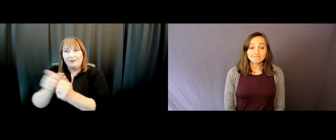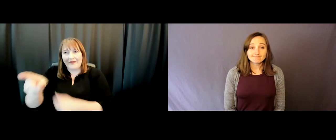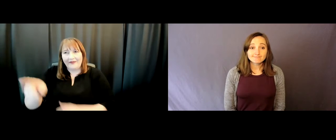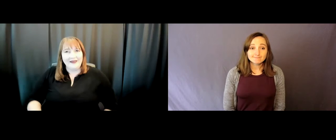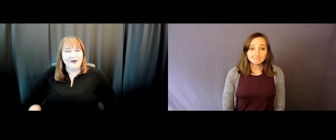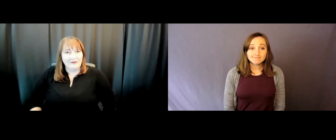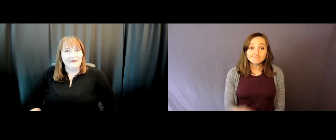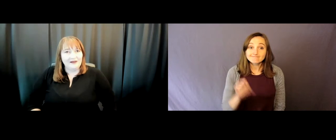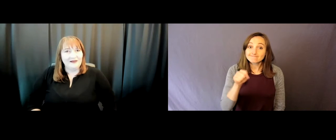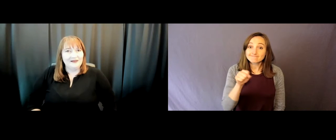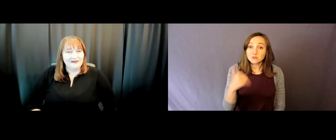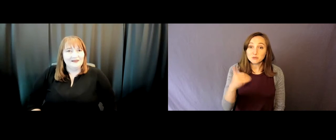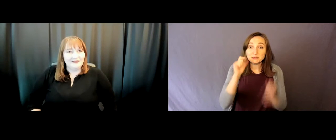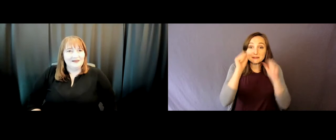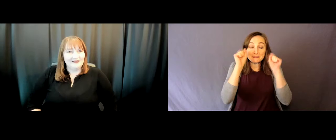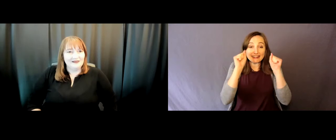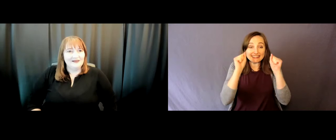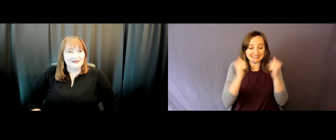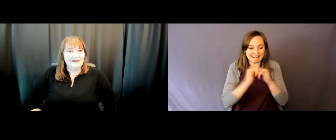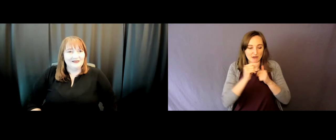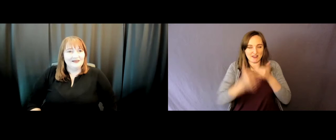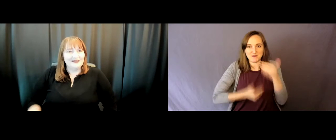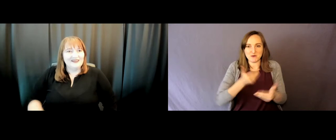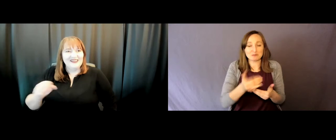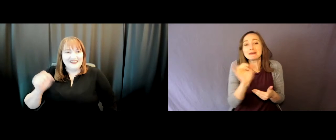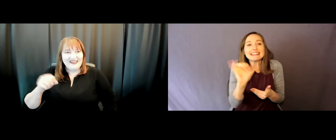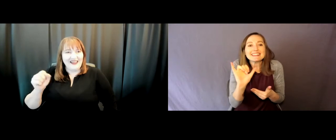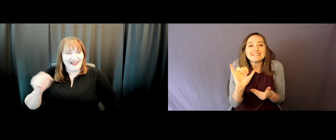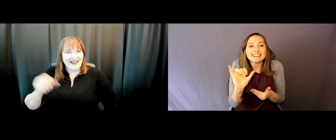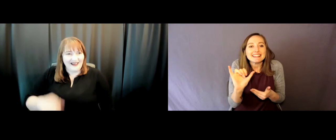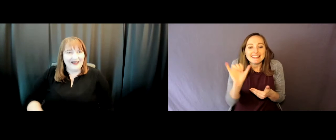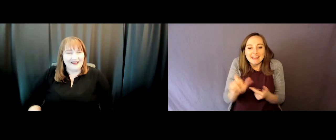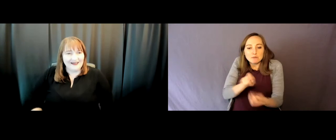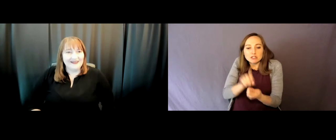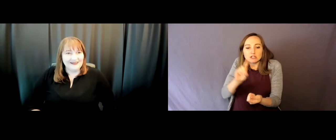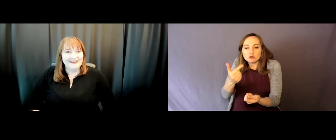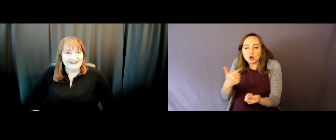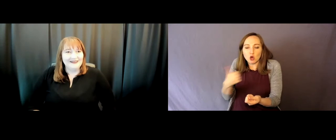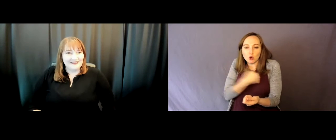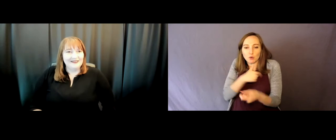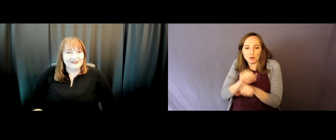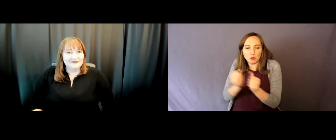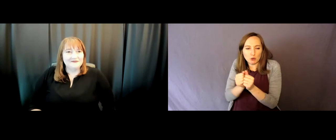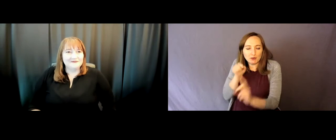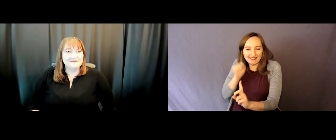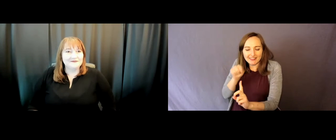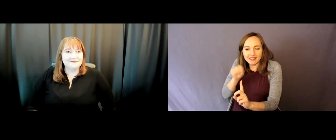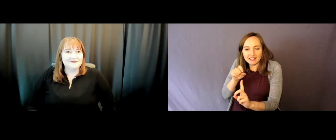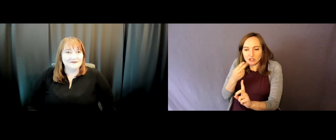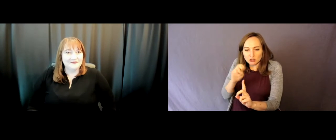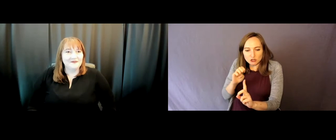really amazing how it all works out. But then even, you know, that particular dog that we worked with, you